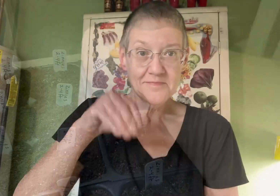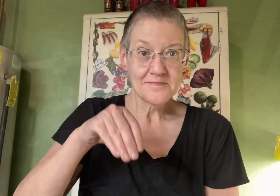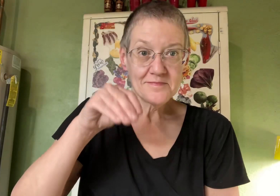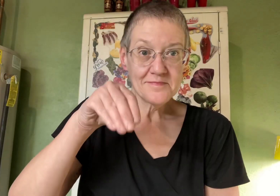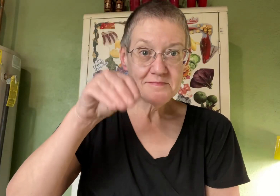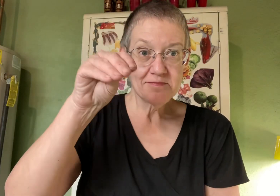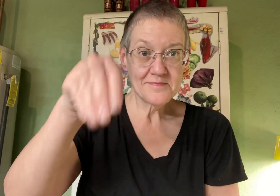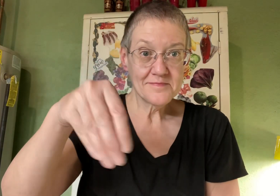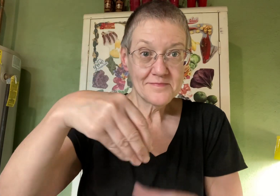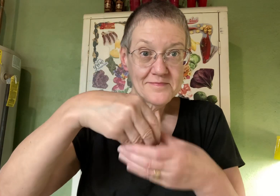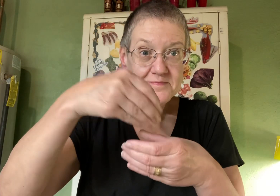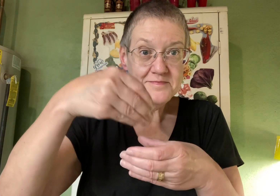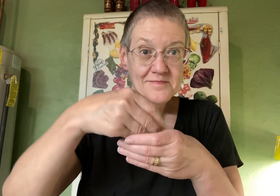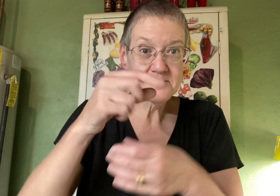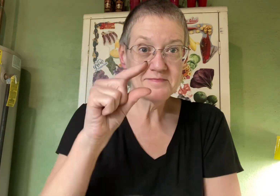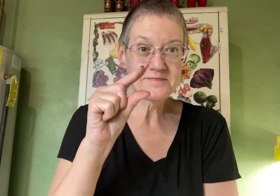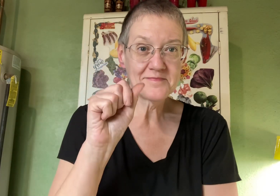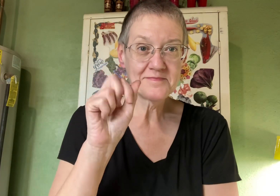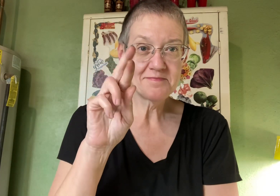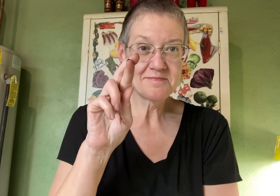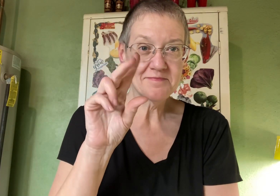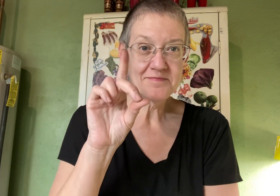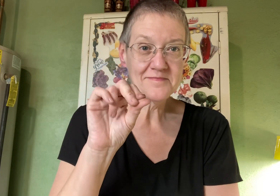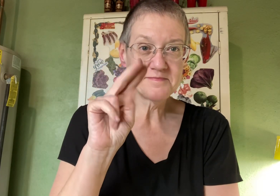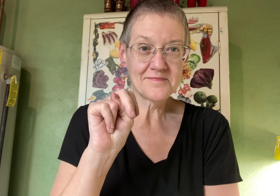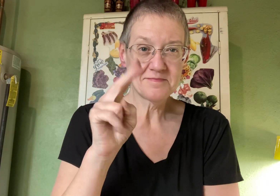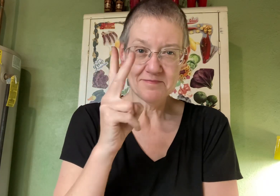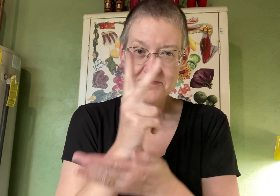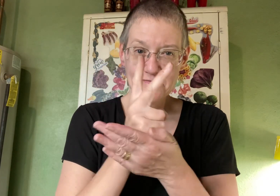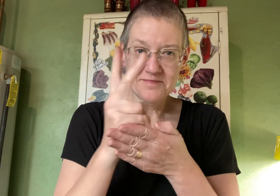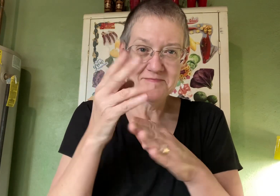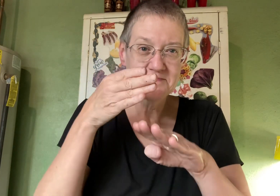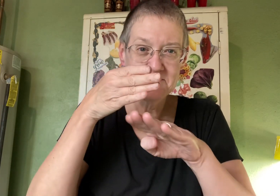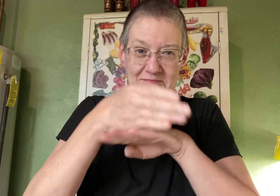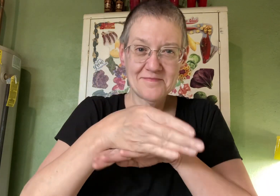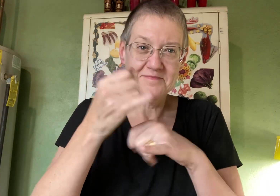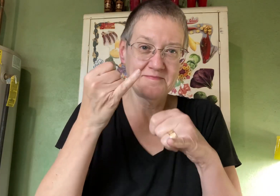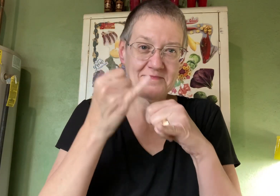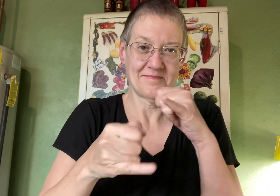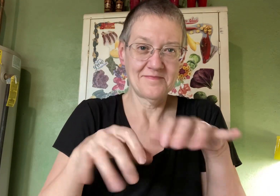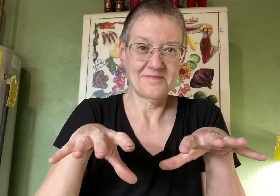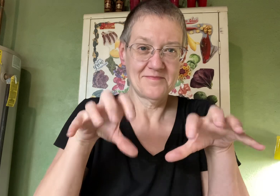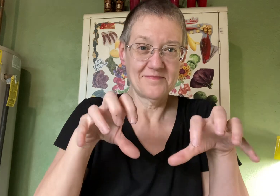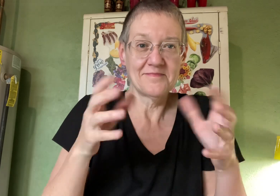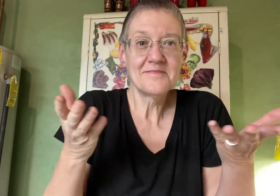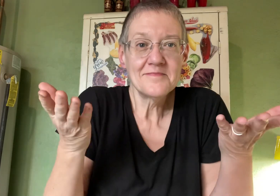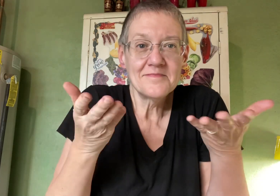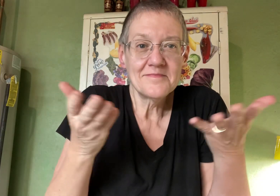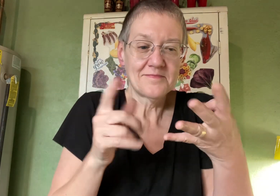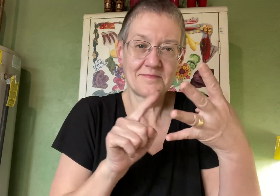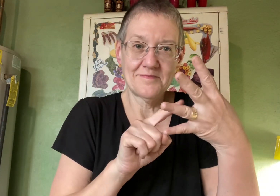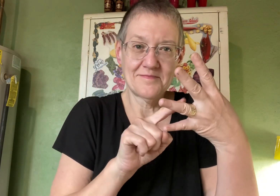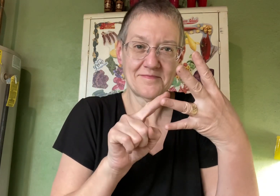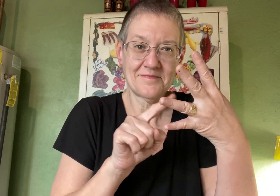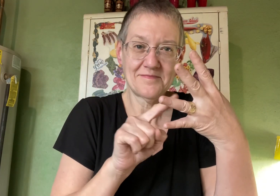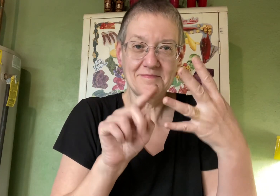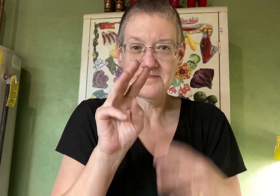Then I'll plant them into the garden 2 weeks after the last frost. Here,